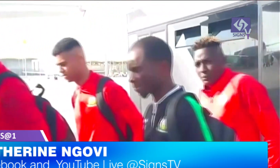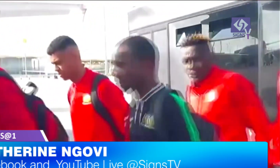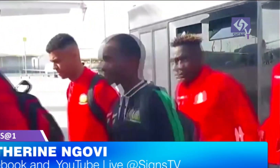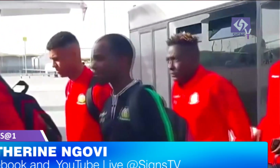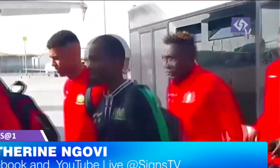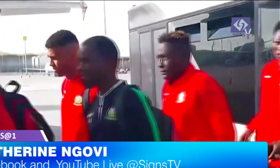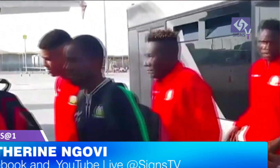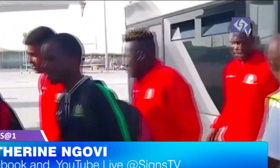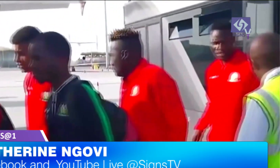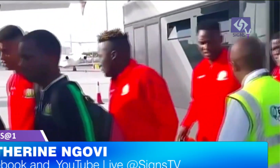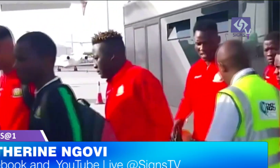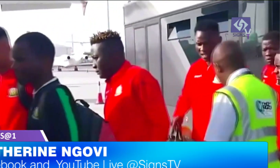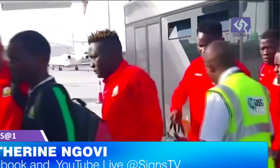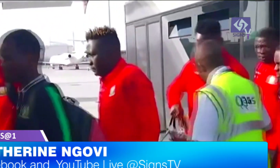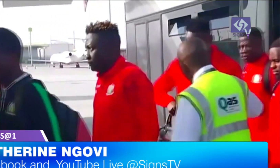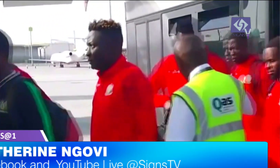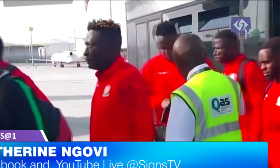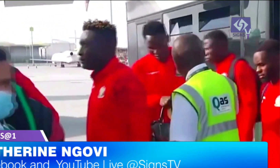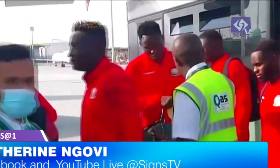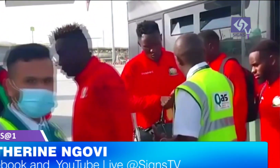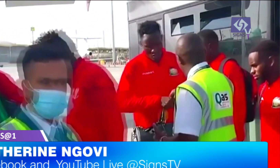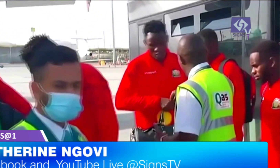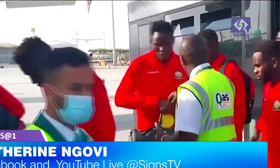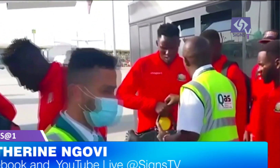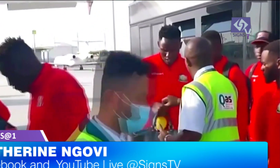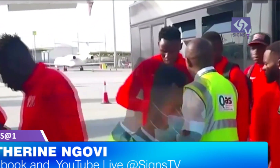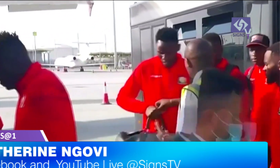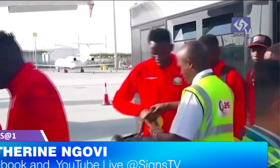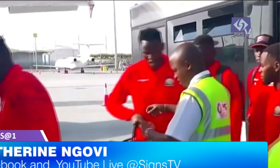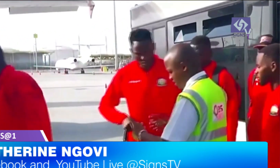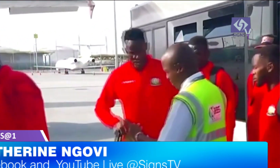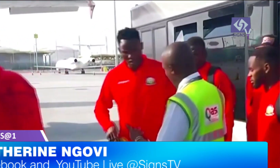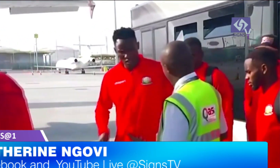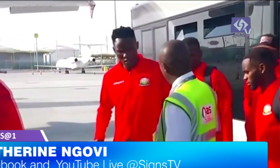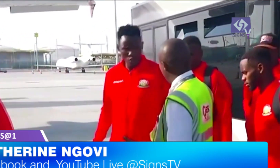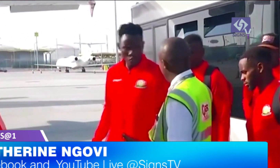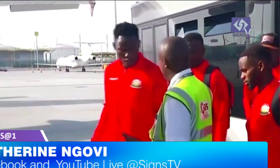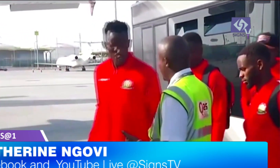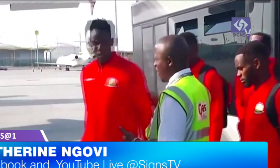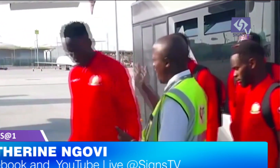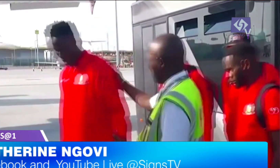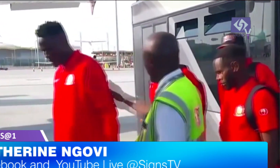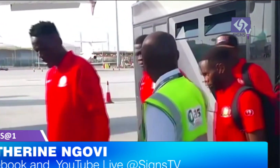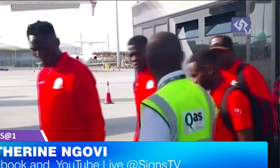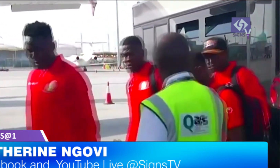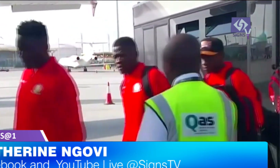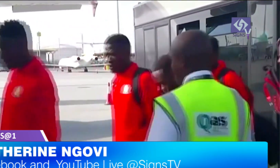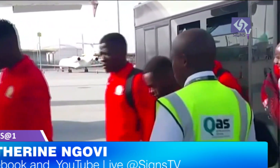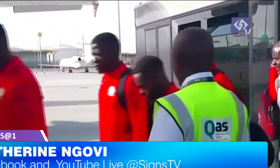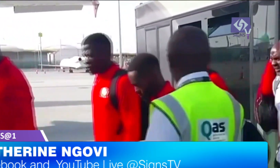champions after topping both in the men's category and overall performance of the 2-day event held at